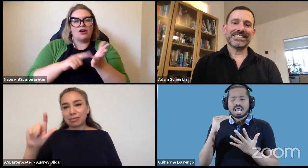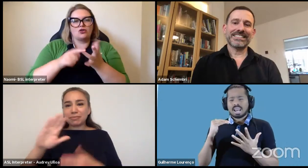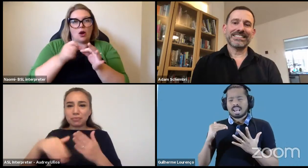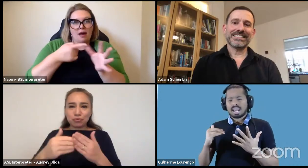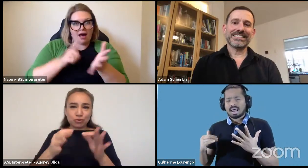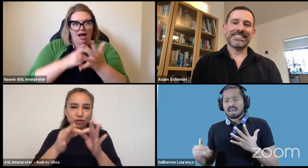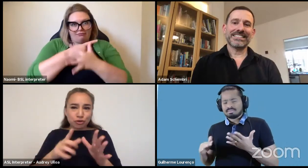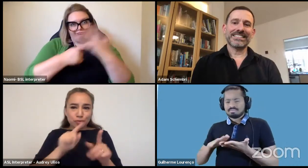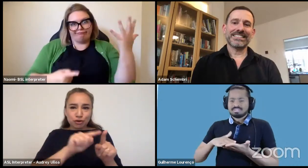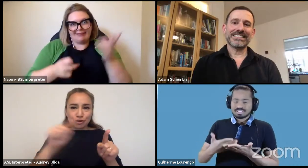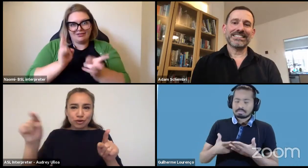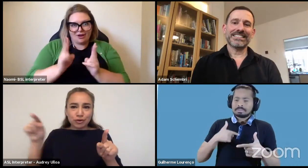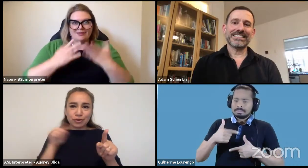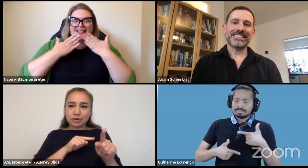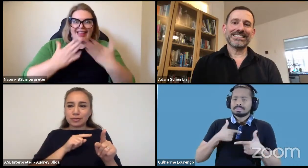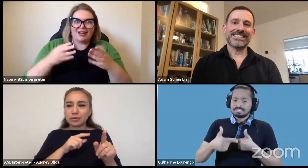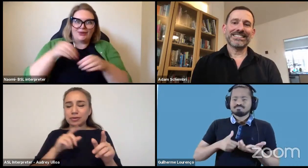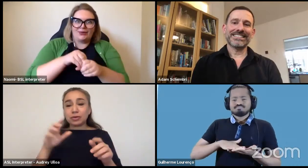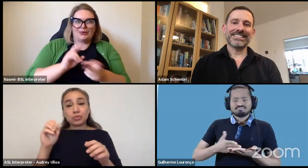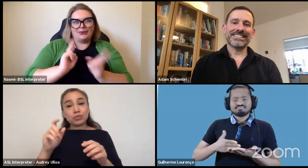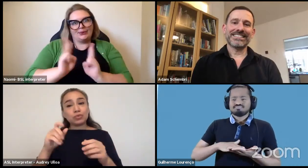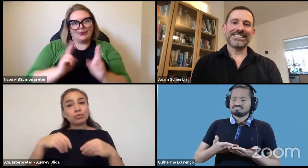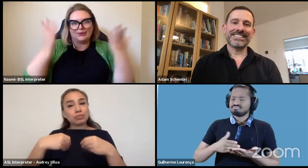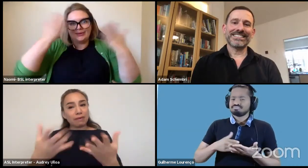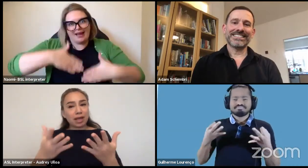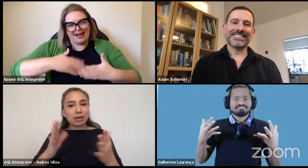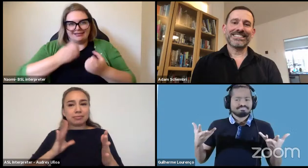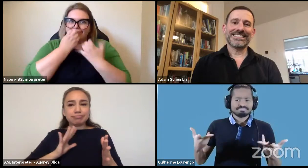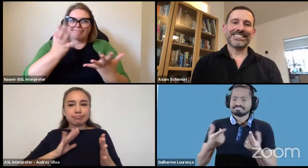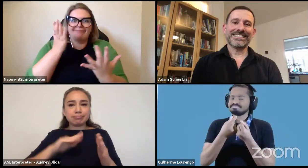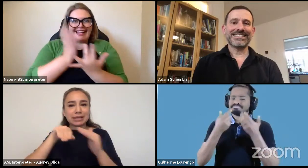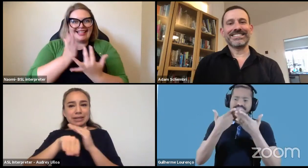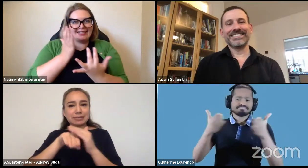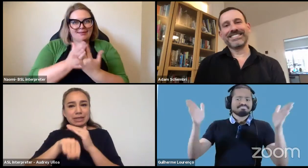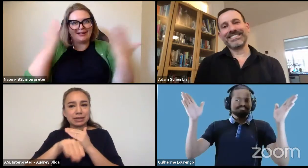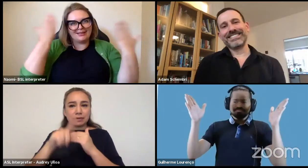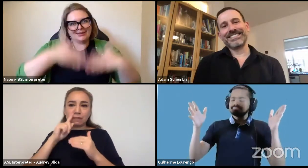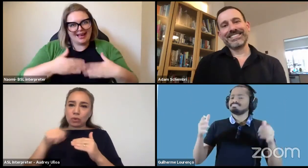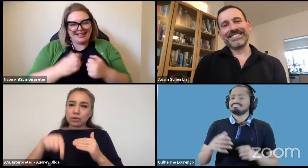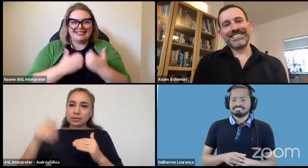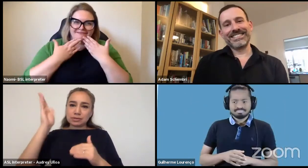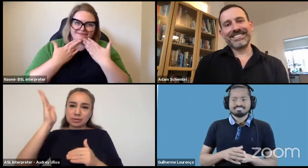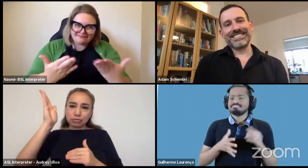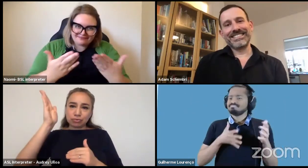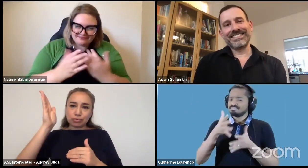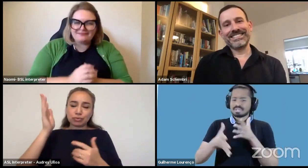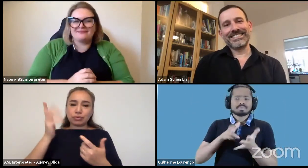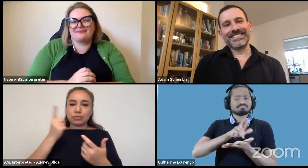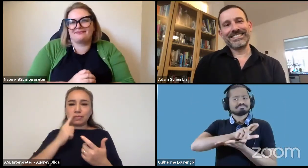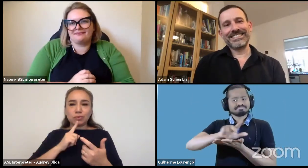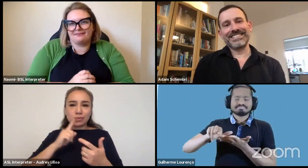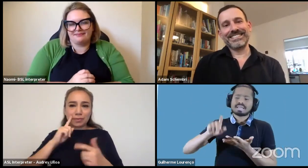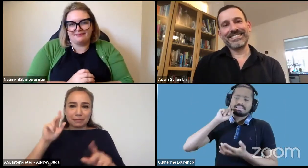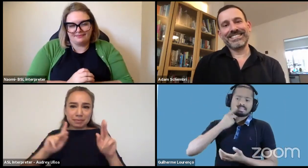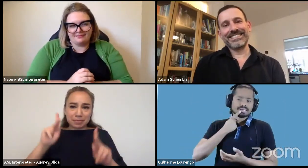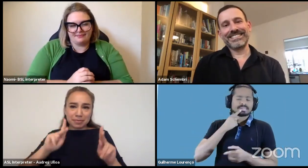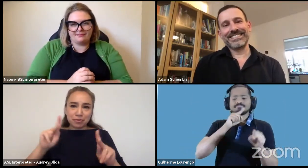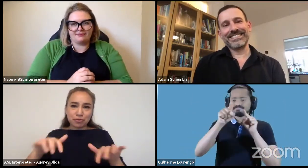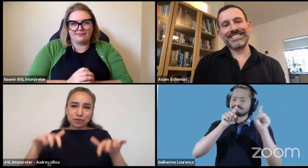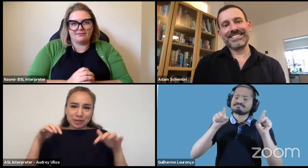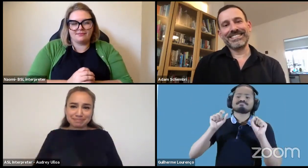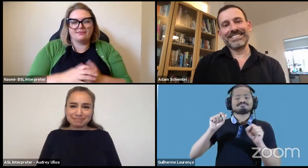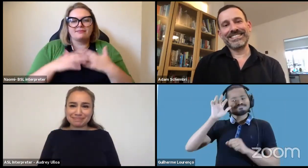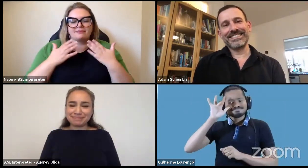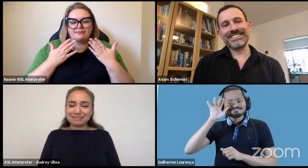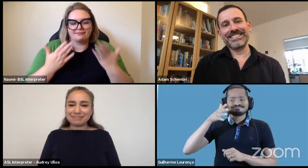providing this wonderful accessibility for this lecture and for the deaf people audience.